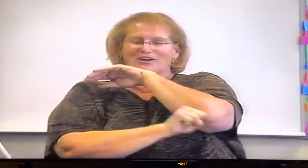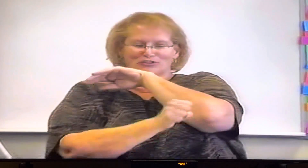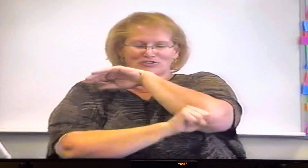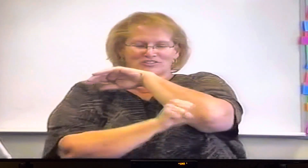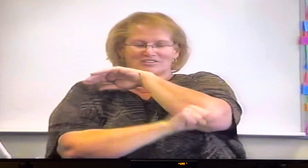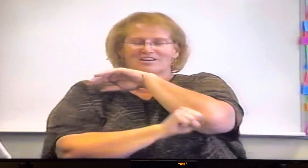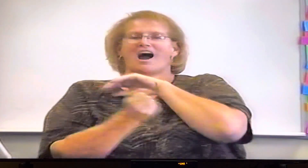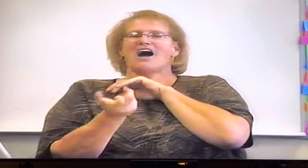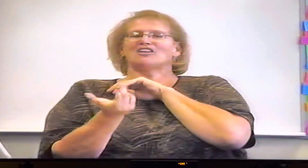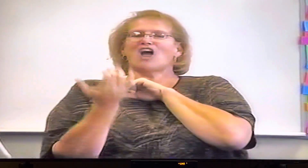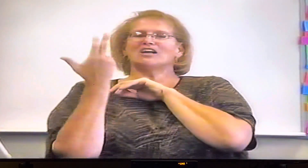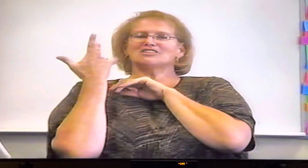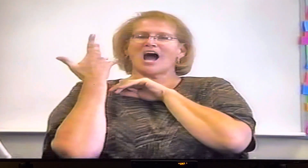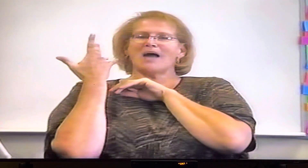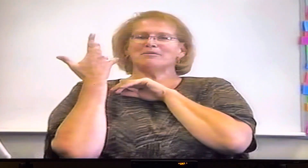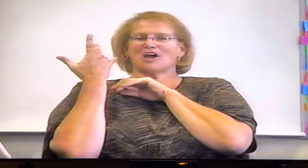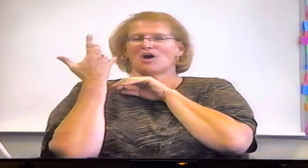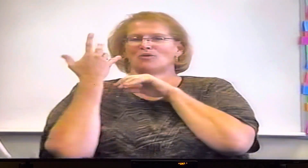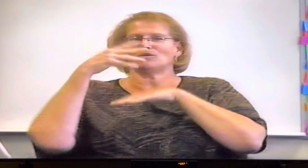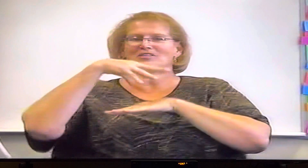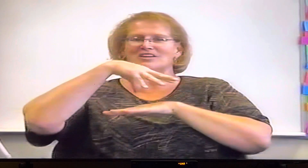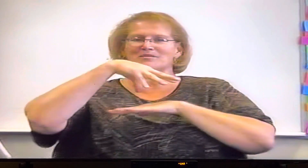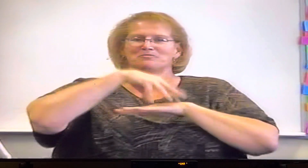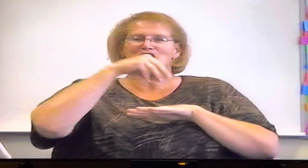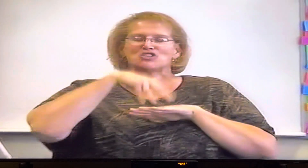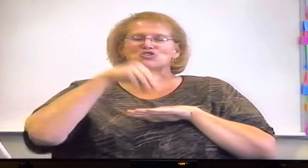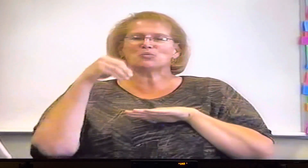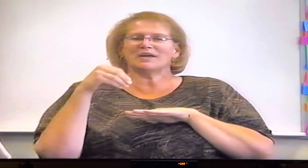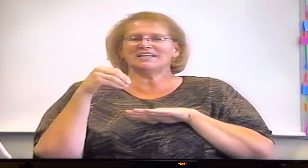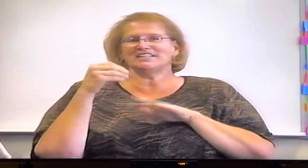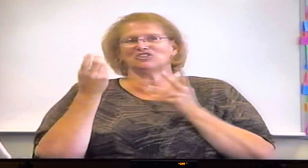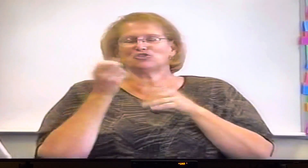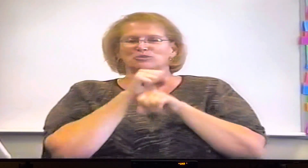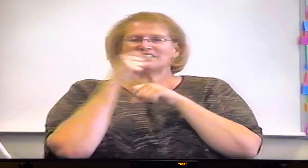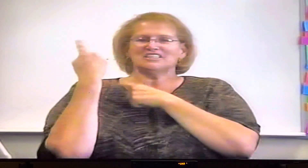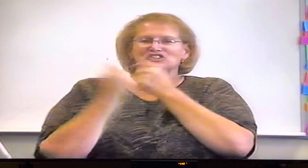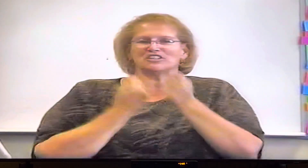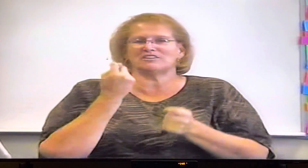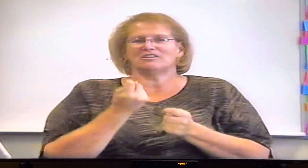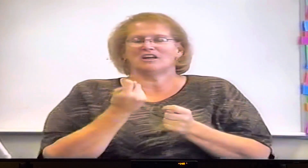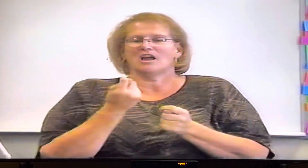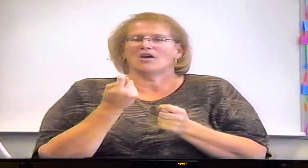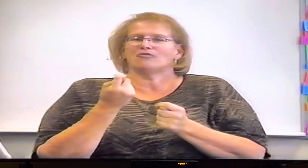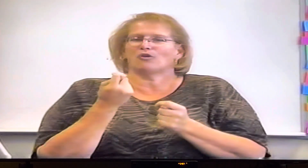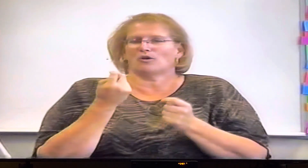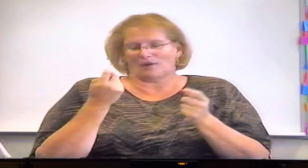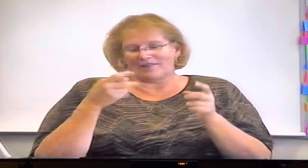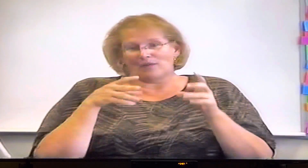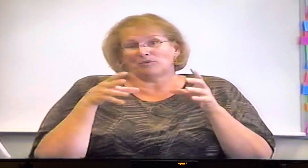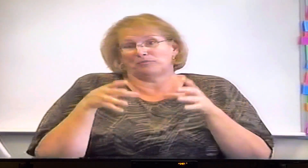Crackers. A long time ago, the Swedish tradition for when they would